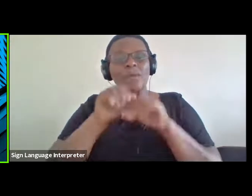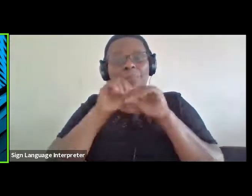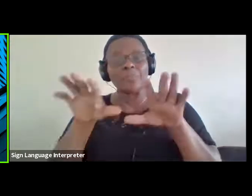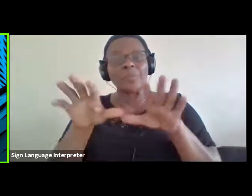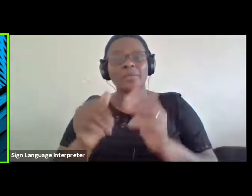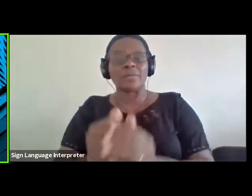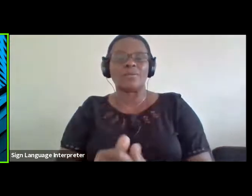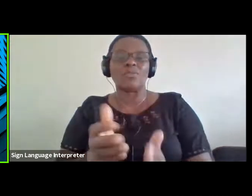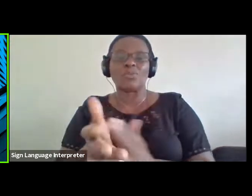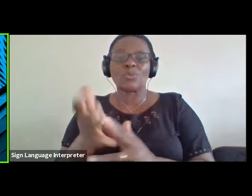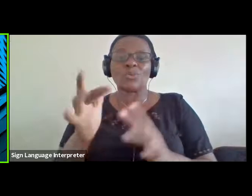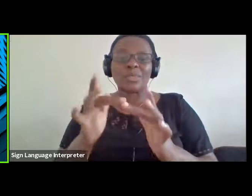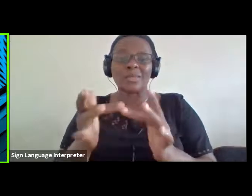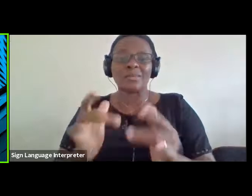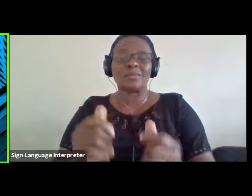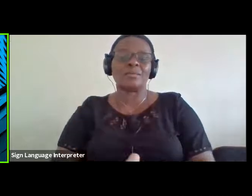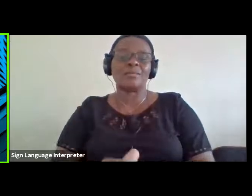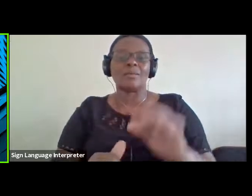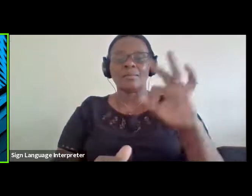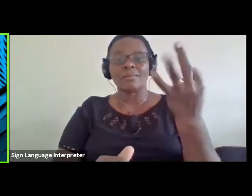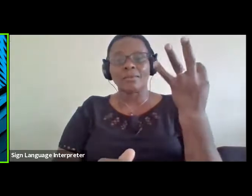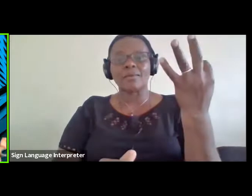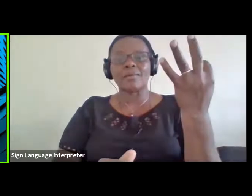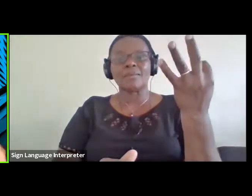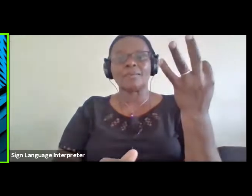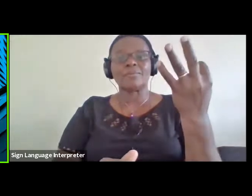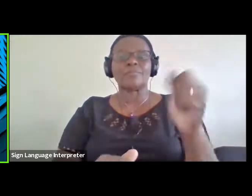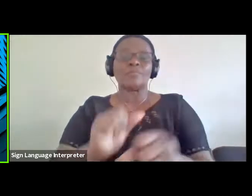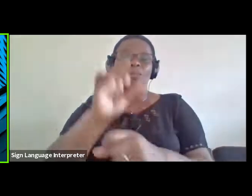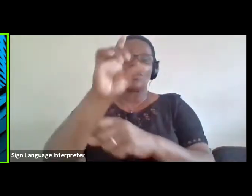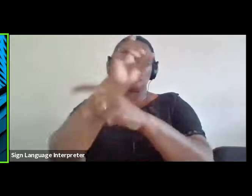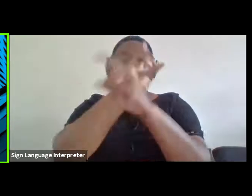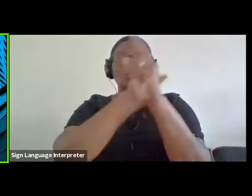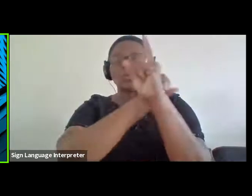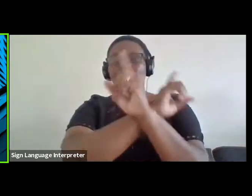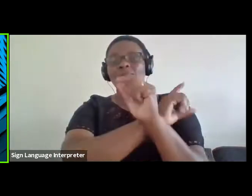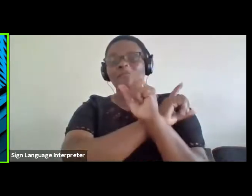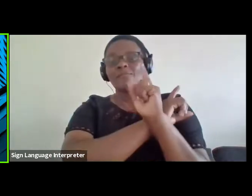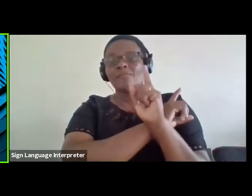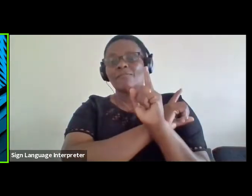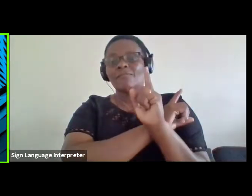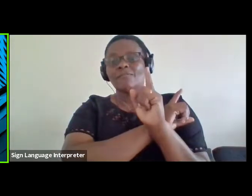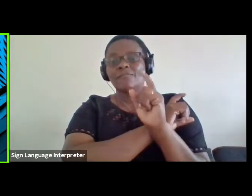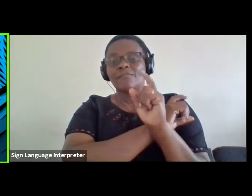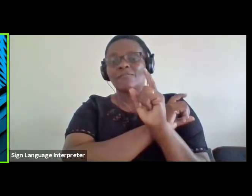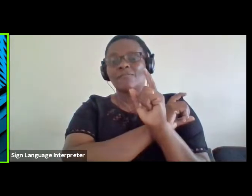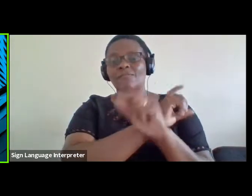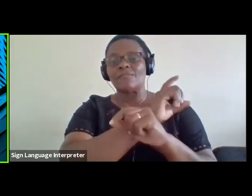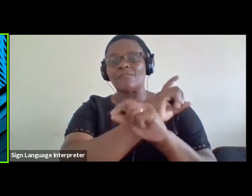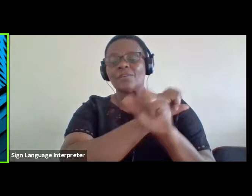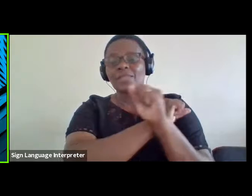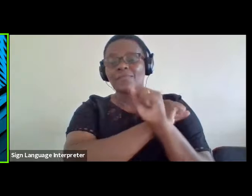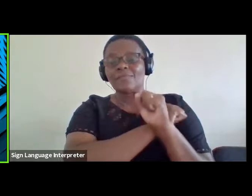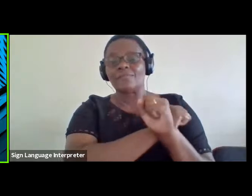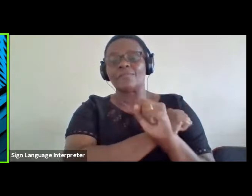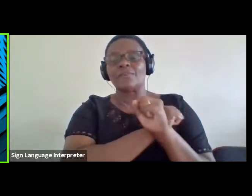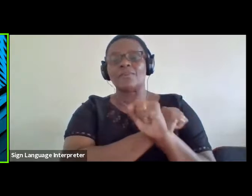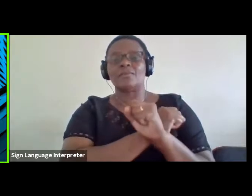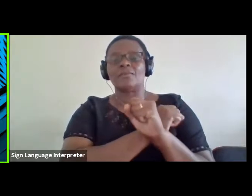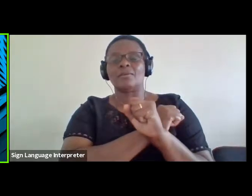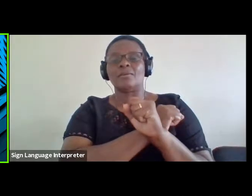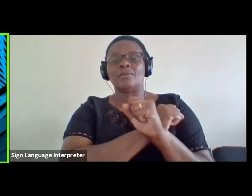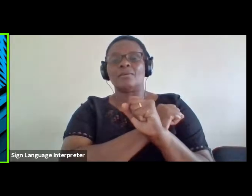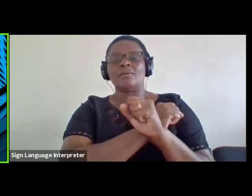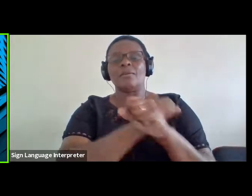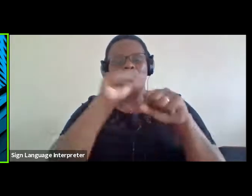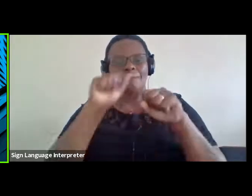The third principle is to defend electoral processes, fundamentally ensure and strengthen our